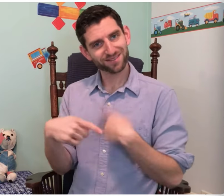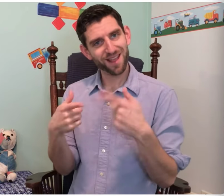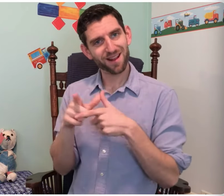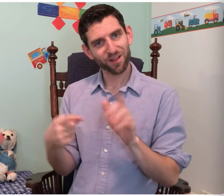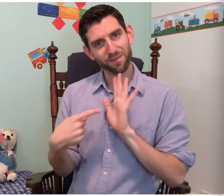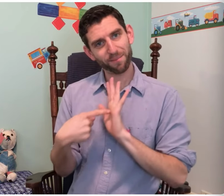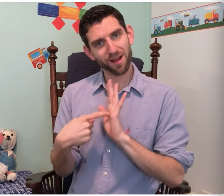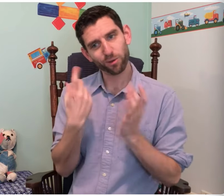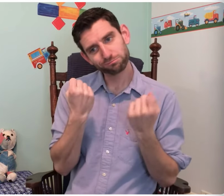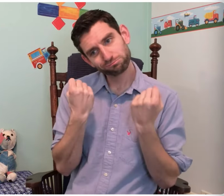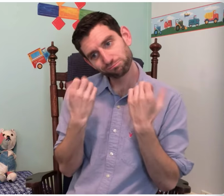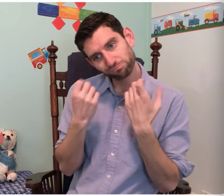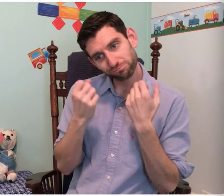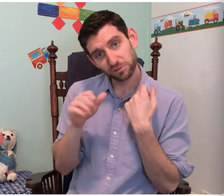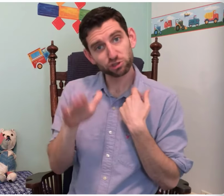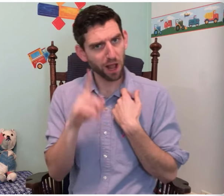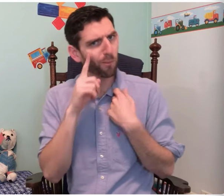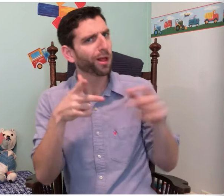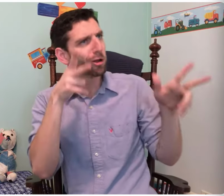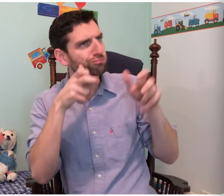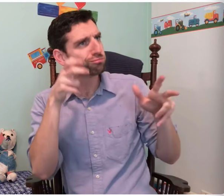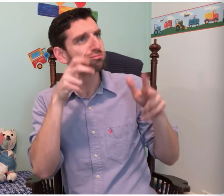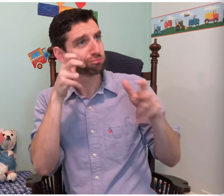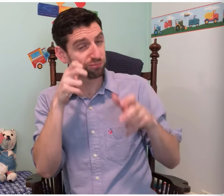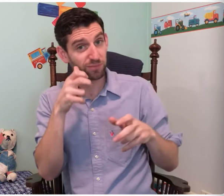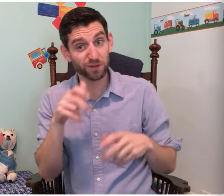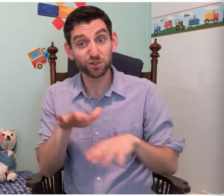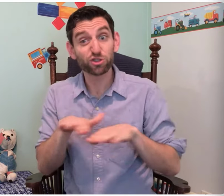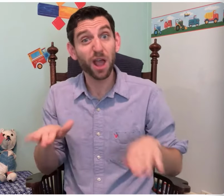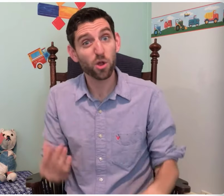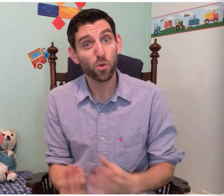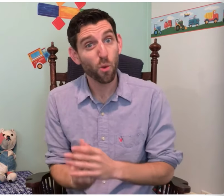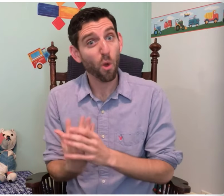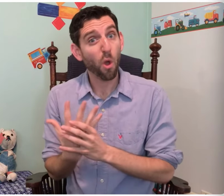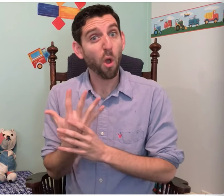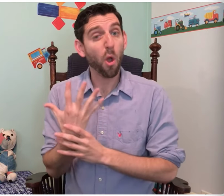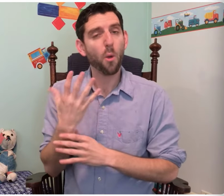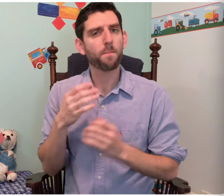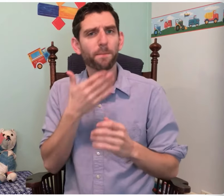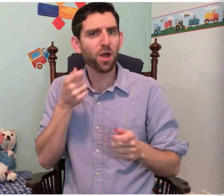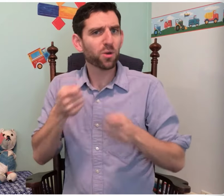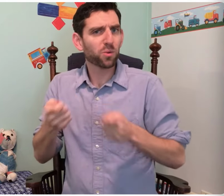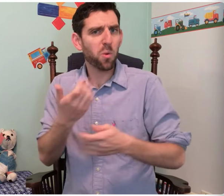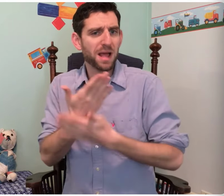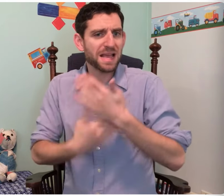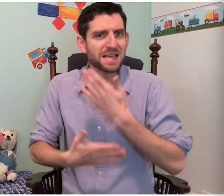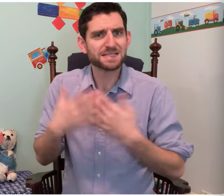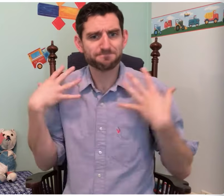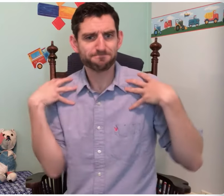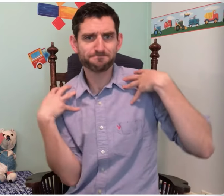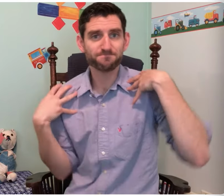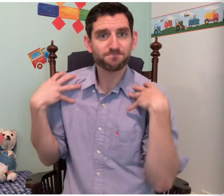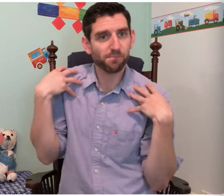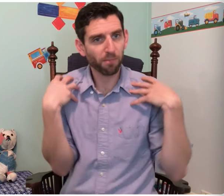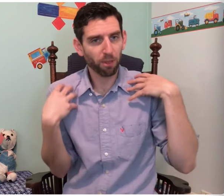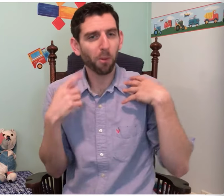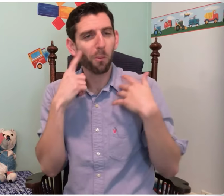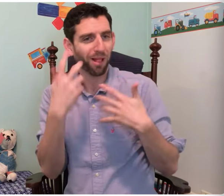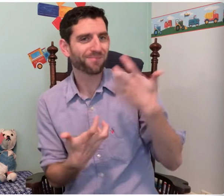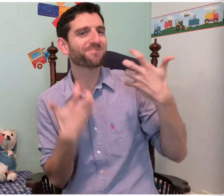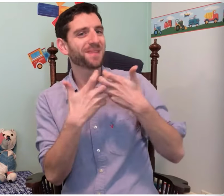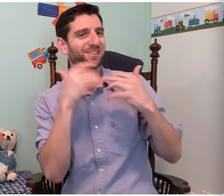because as long as they have a good signing role model that they can look up to, Children will grow and be able